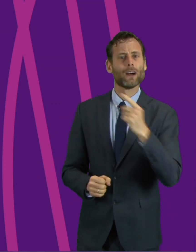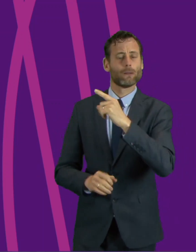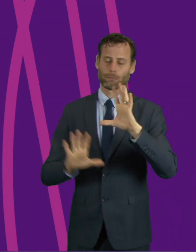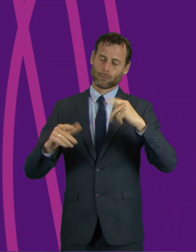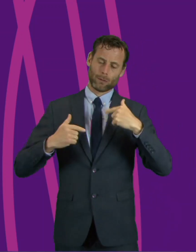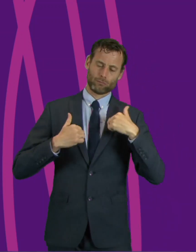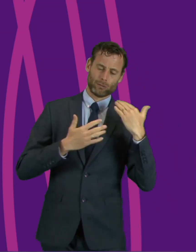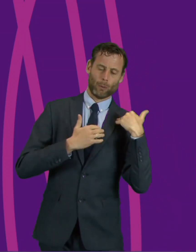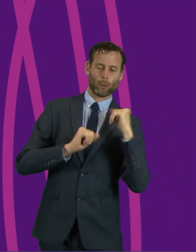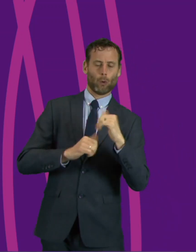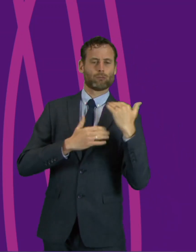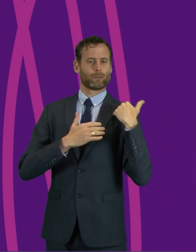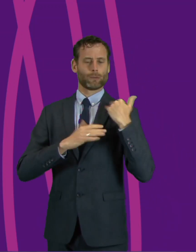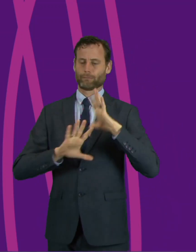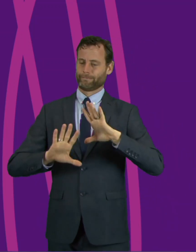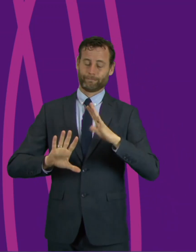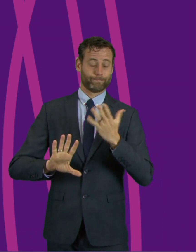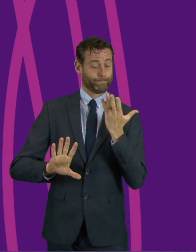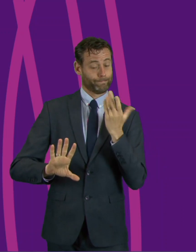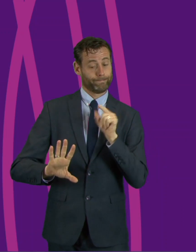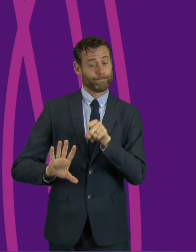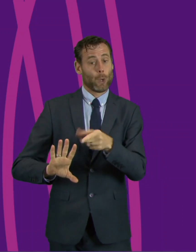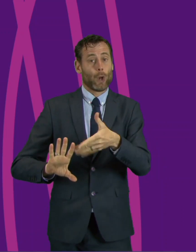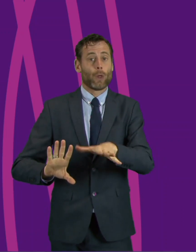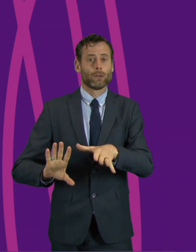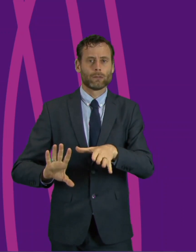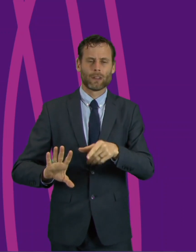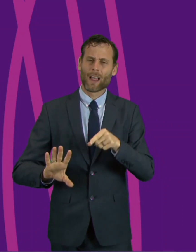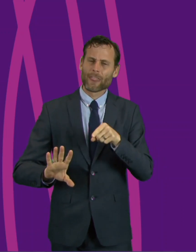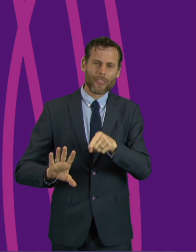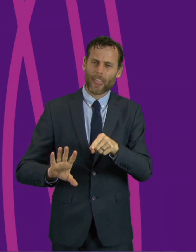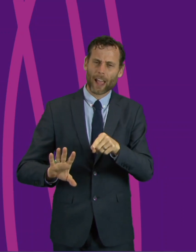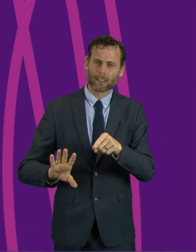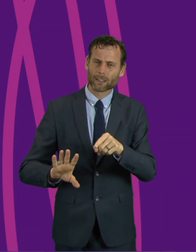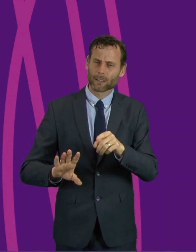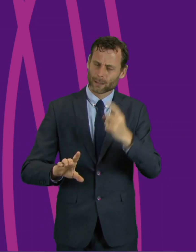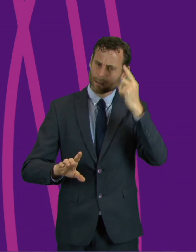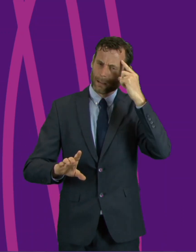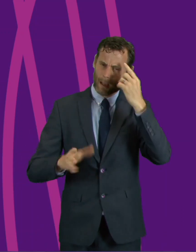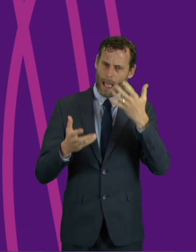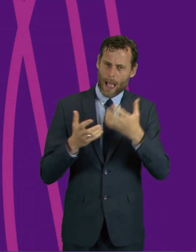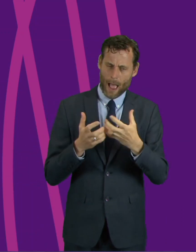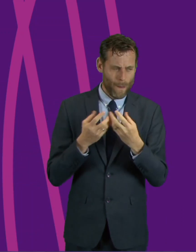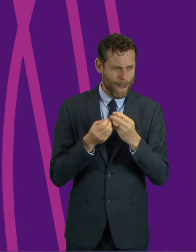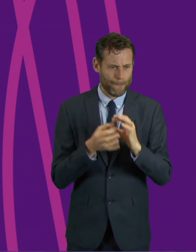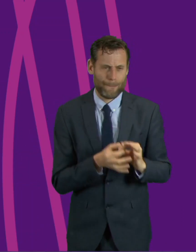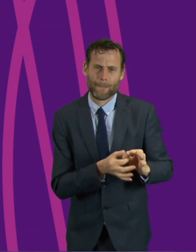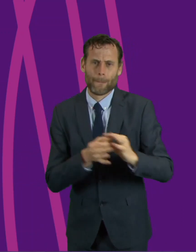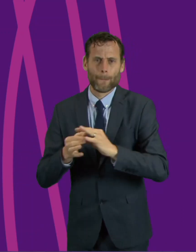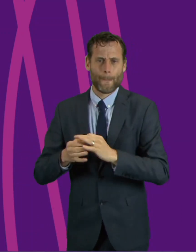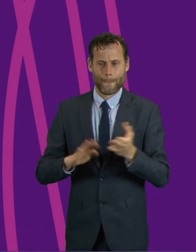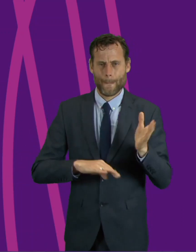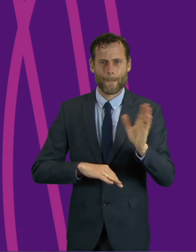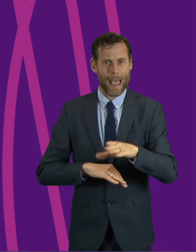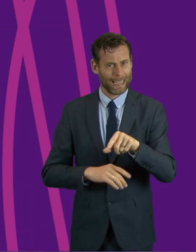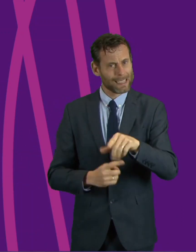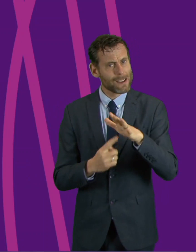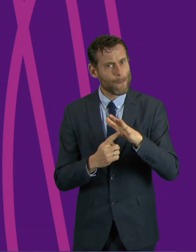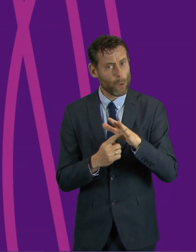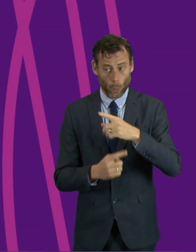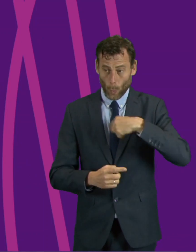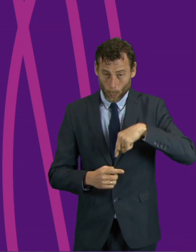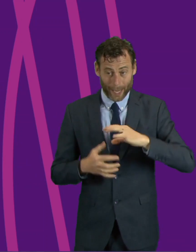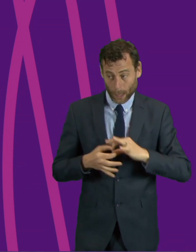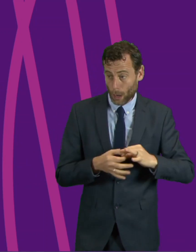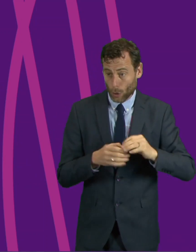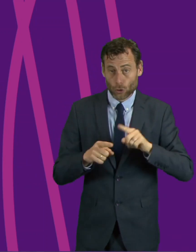right now is doing a disservice to the challenge that all of us are facing and dealing with. I'm certainly happy to ask the Finance